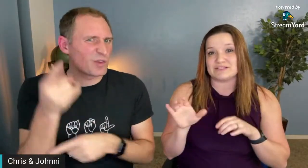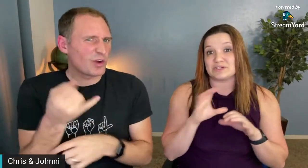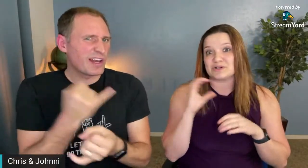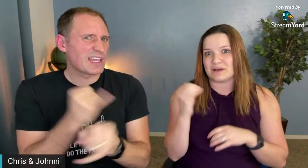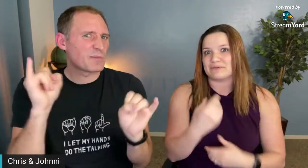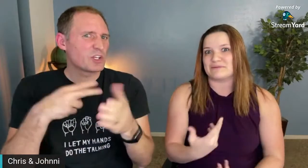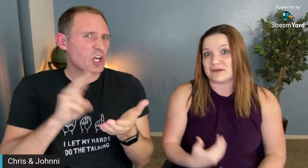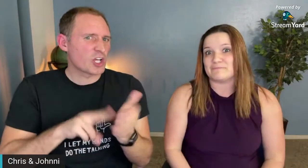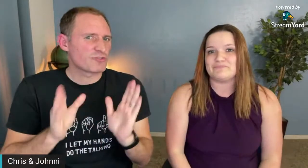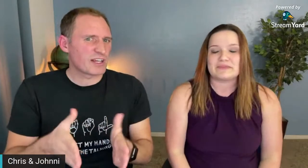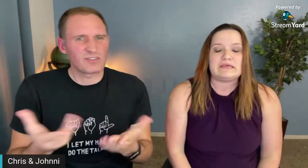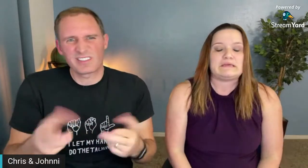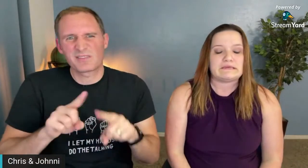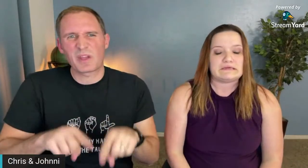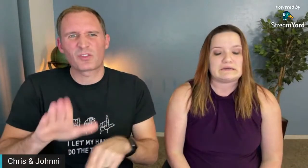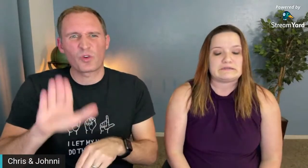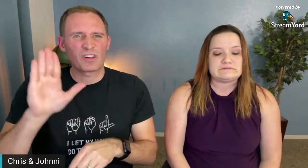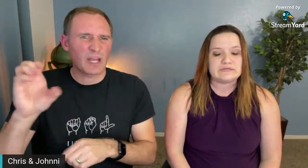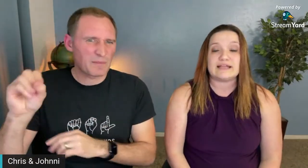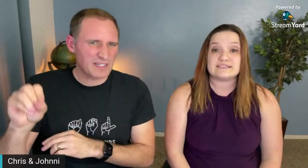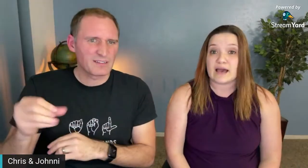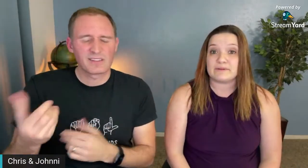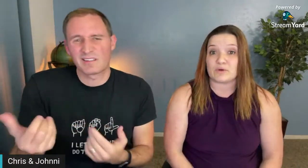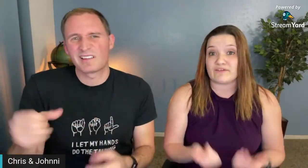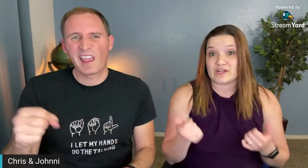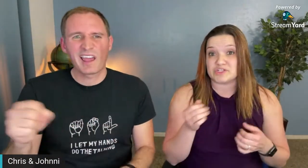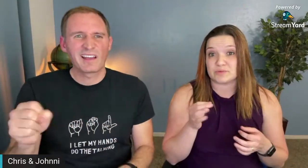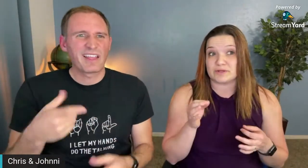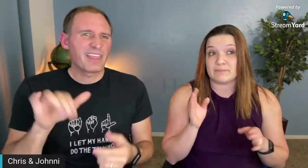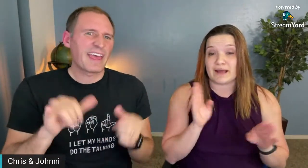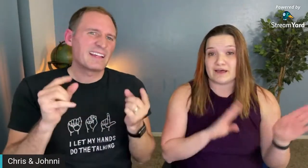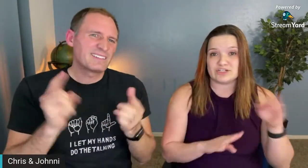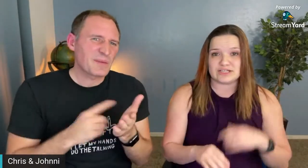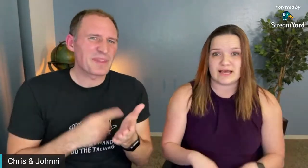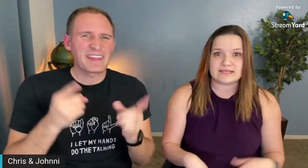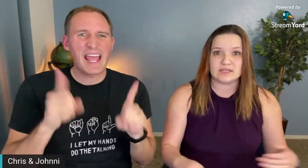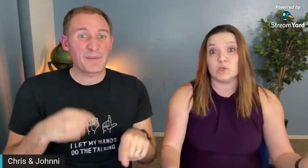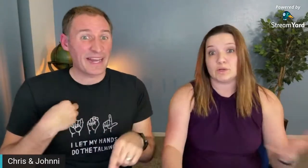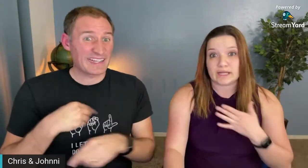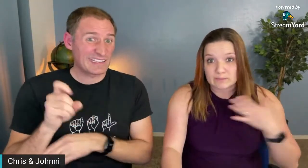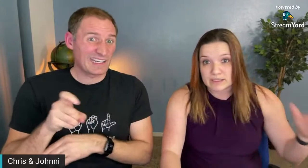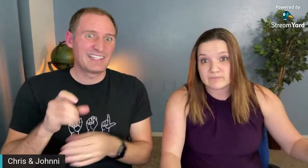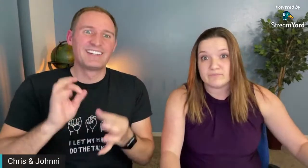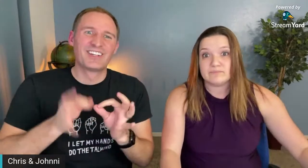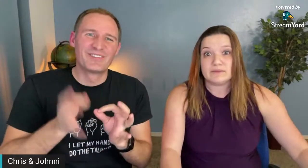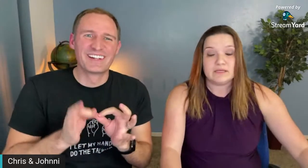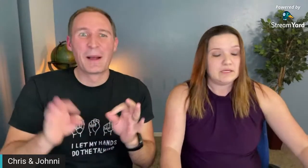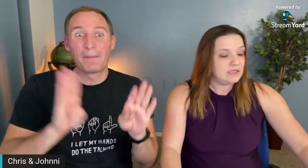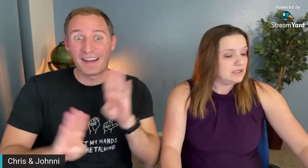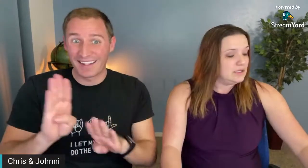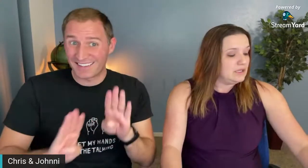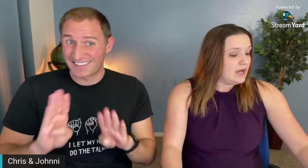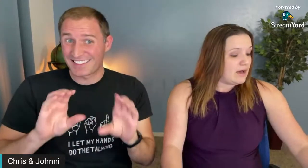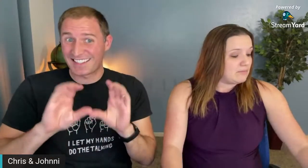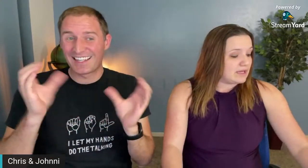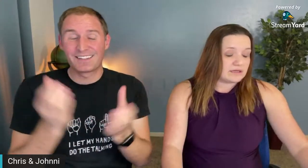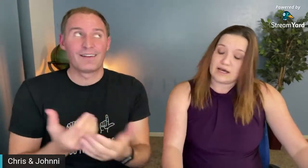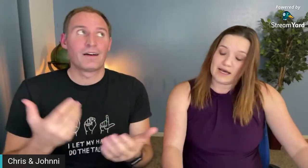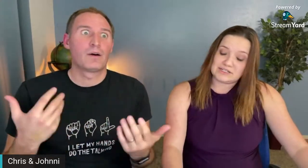on your company. But yeah, and that's happened where I've had to interpret a biology class. Lord help me. I'm like, gosh,